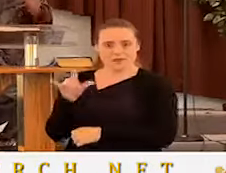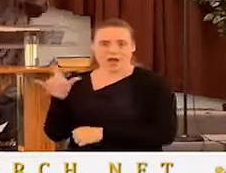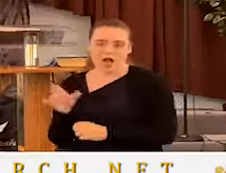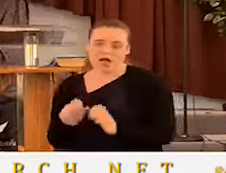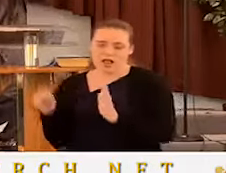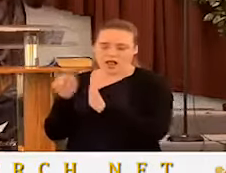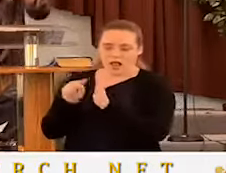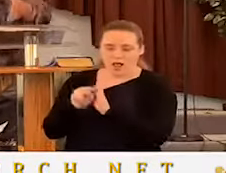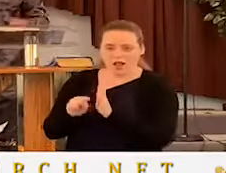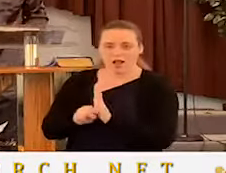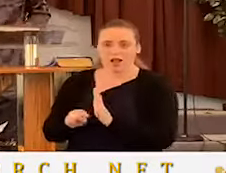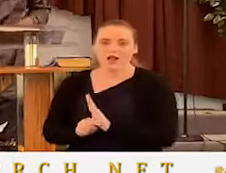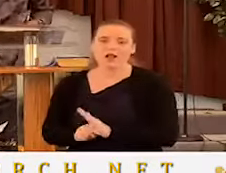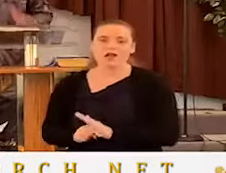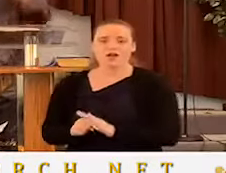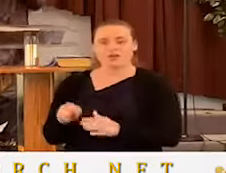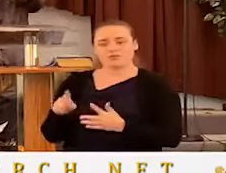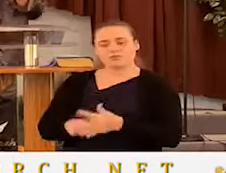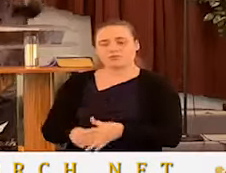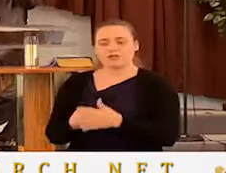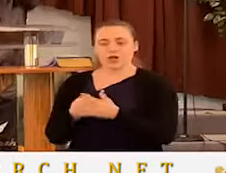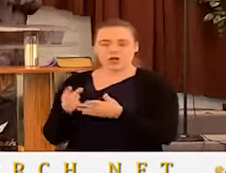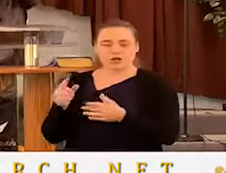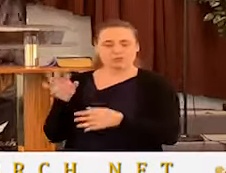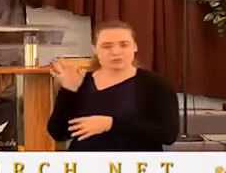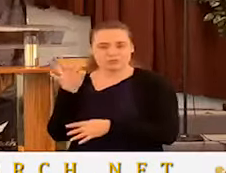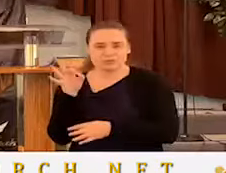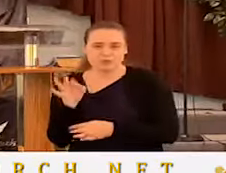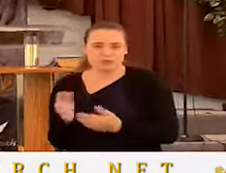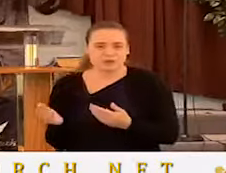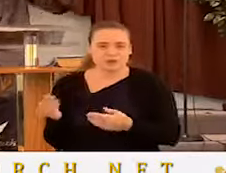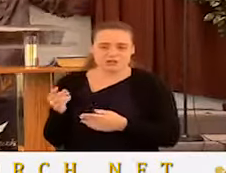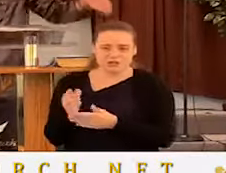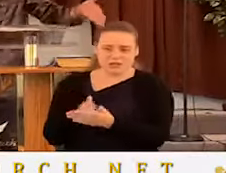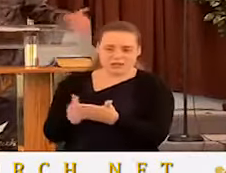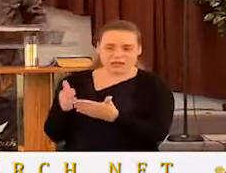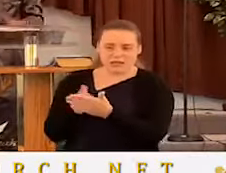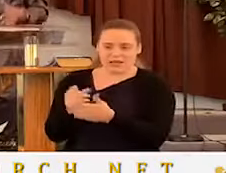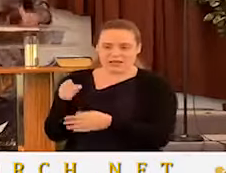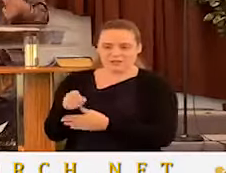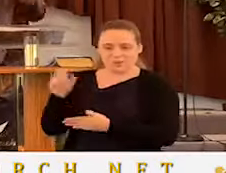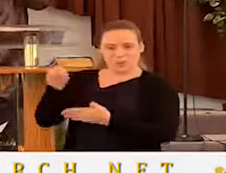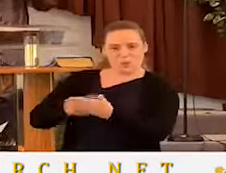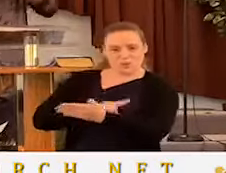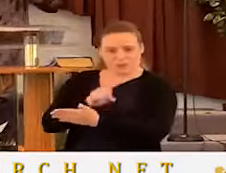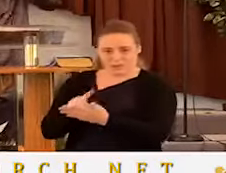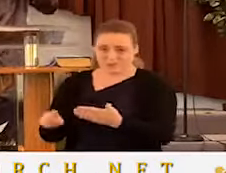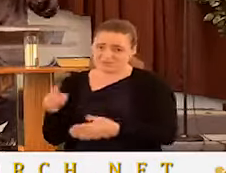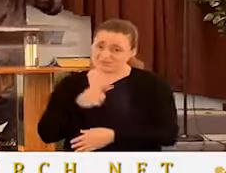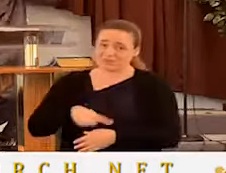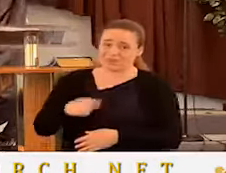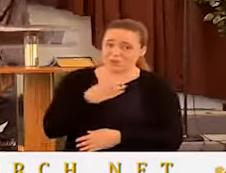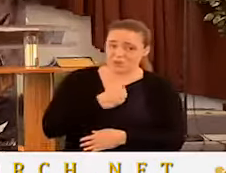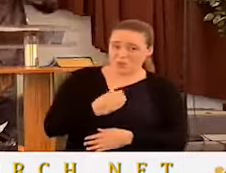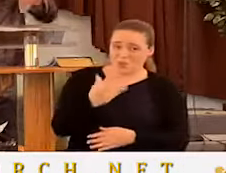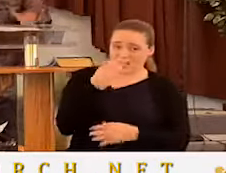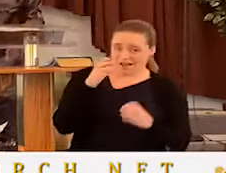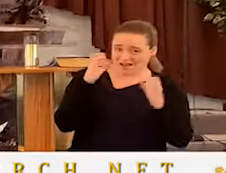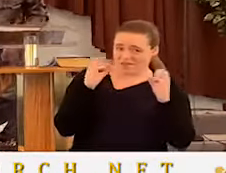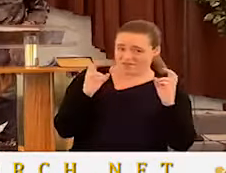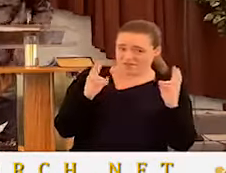forgetting to preach against racism, yeah, I'm talking to my white evangelical brothers and sisters, when you forget to preach